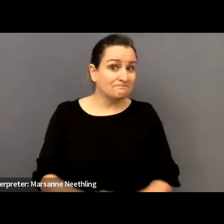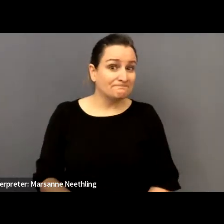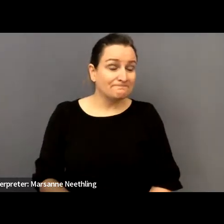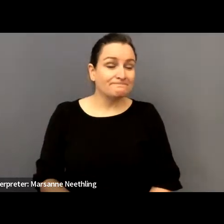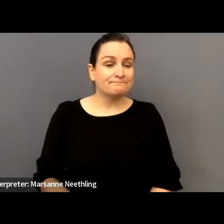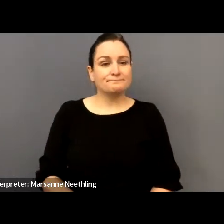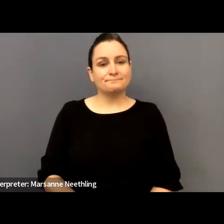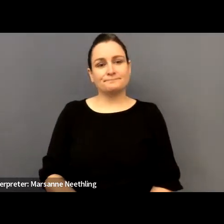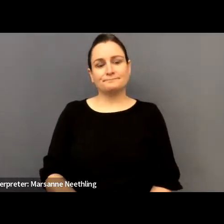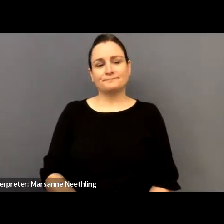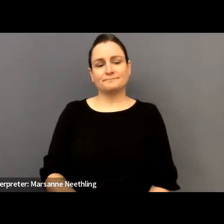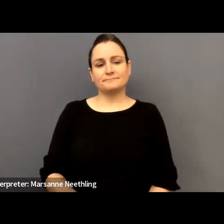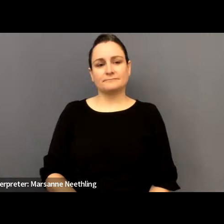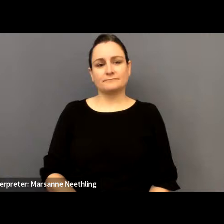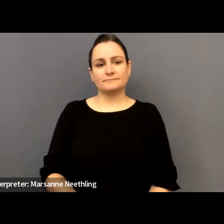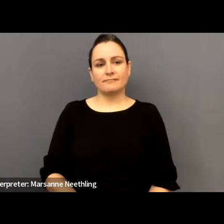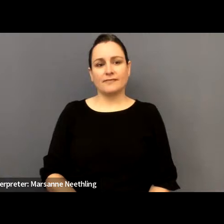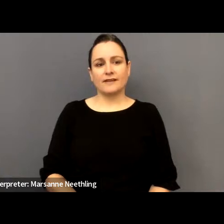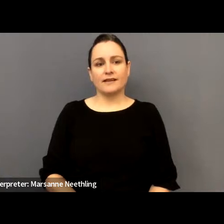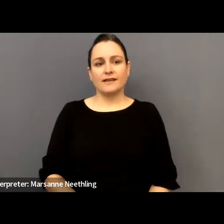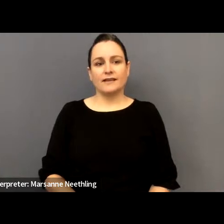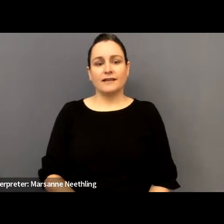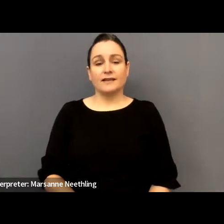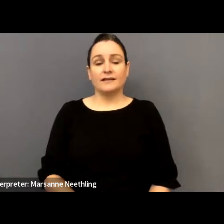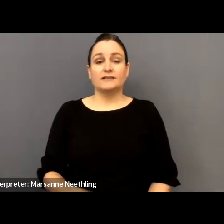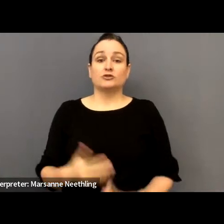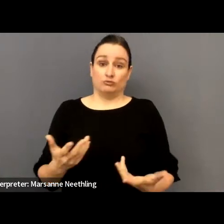have a team of